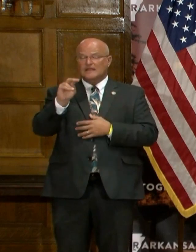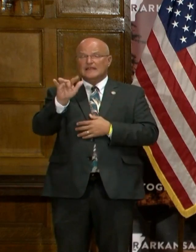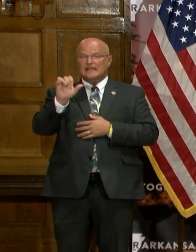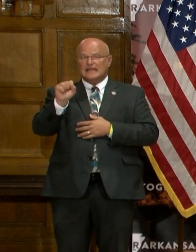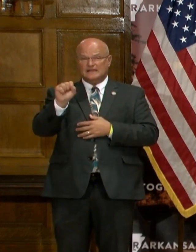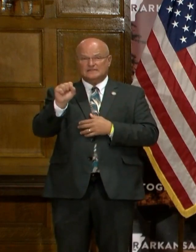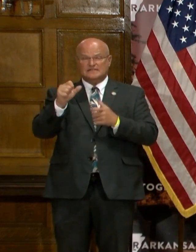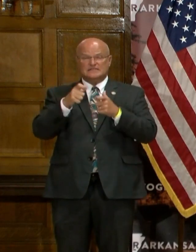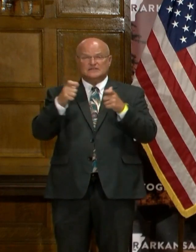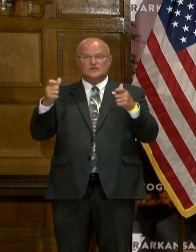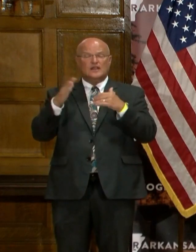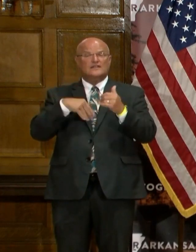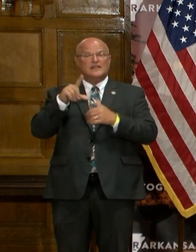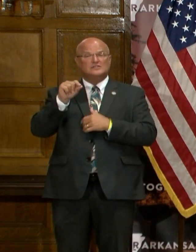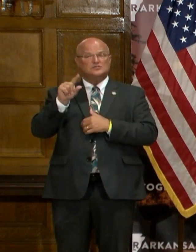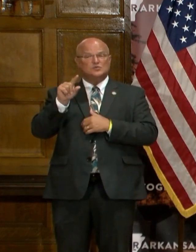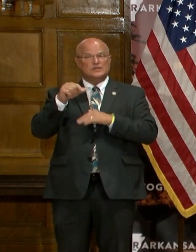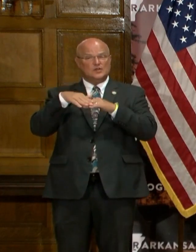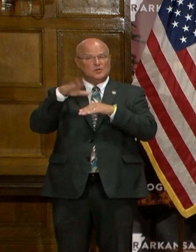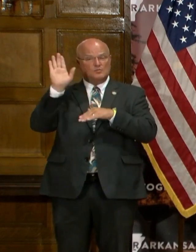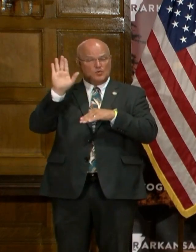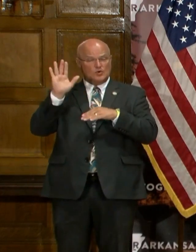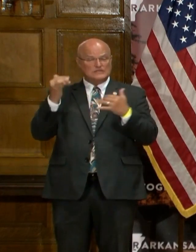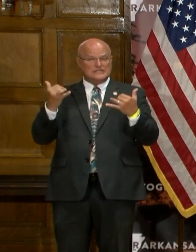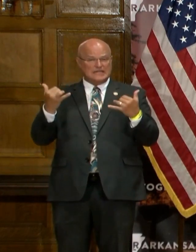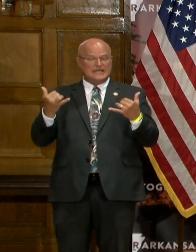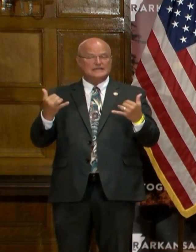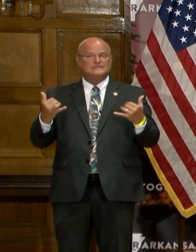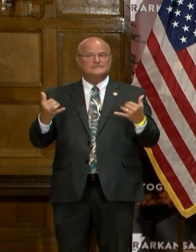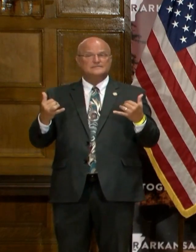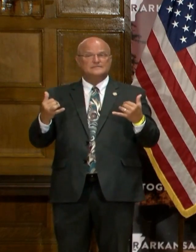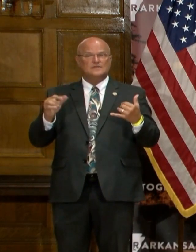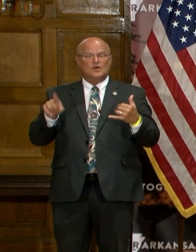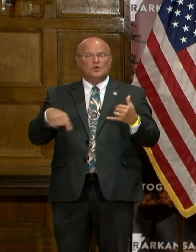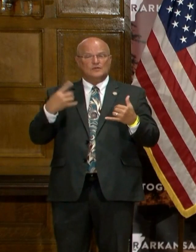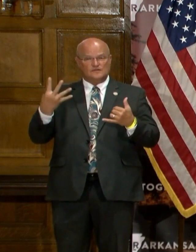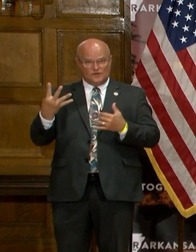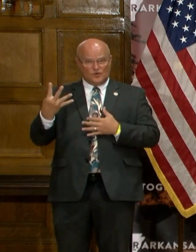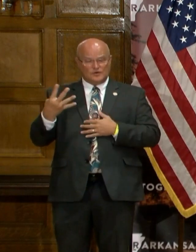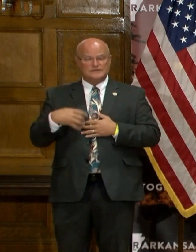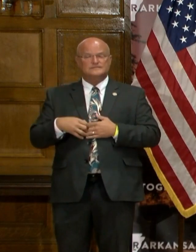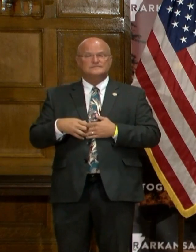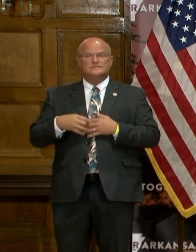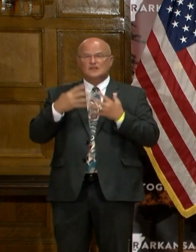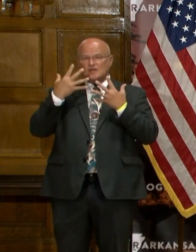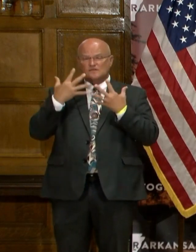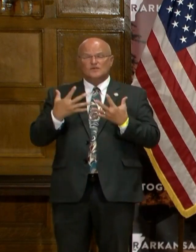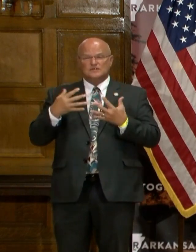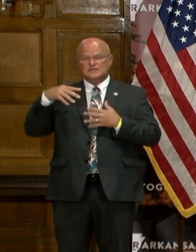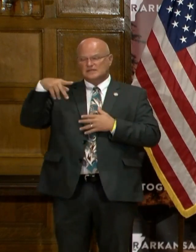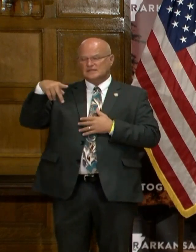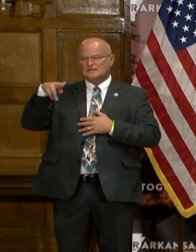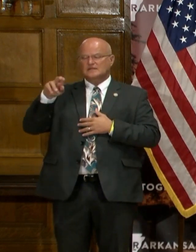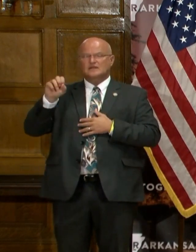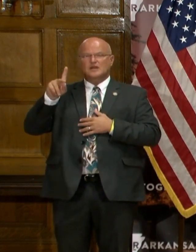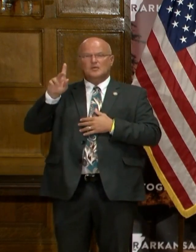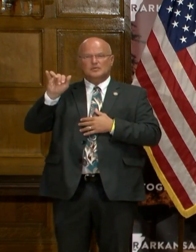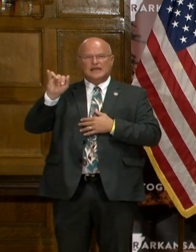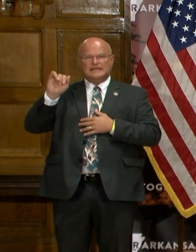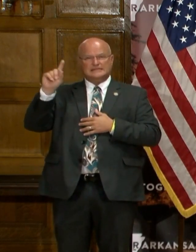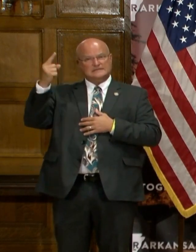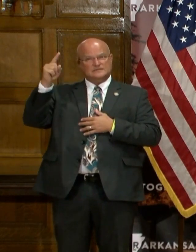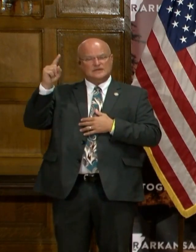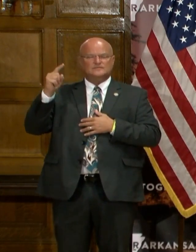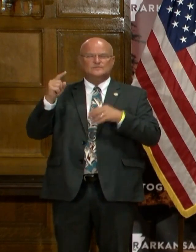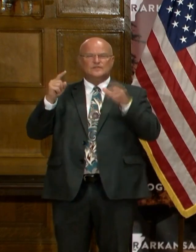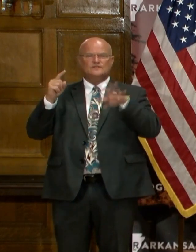have the greater than or equal to 20 cases reported today. There are only 4. Unfortunately, Pulaski continues to lead